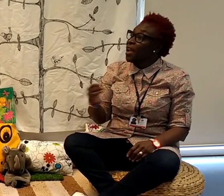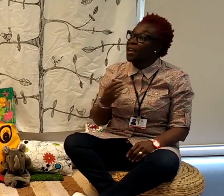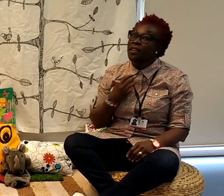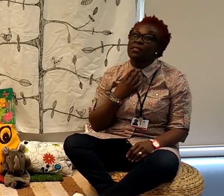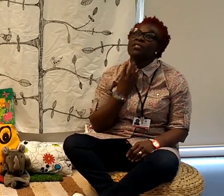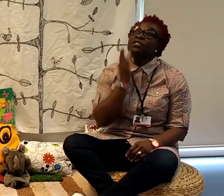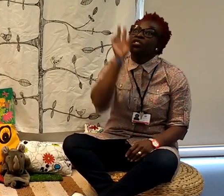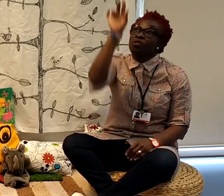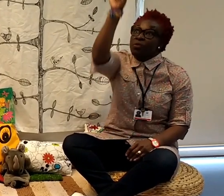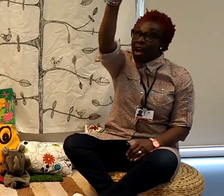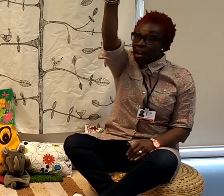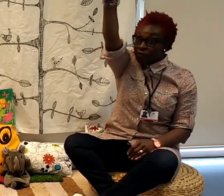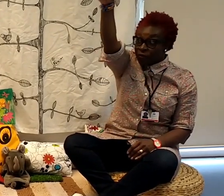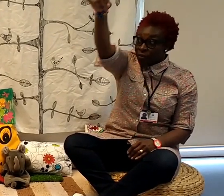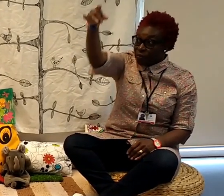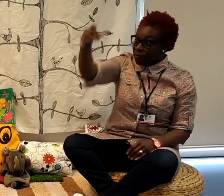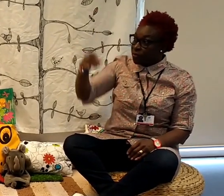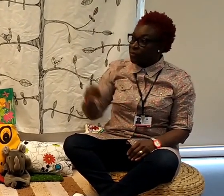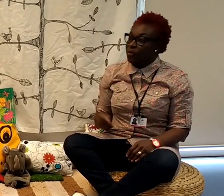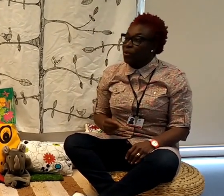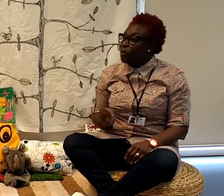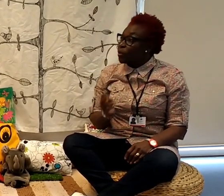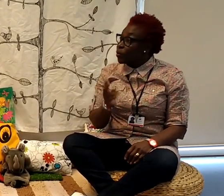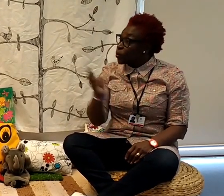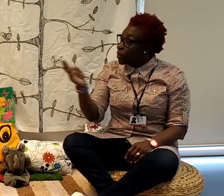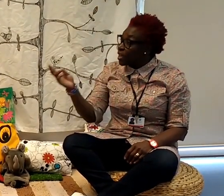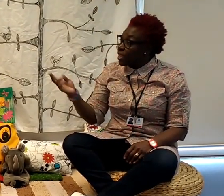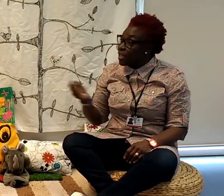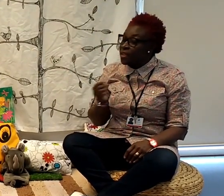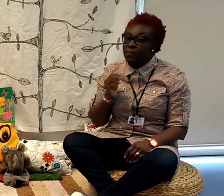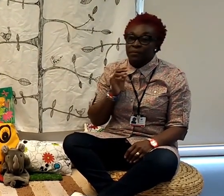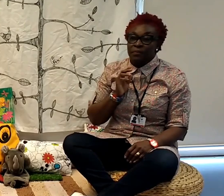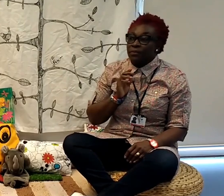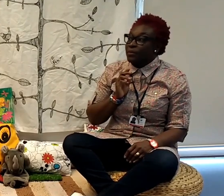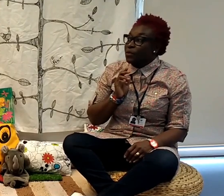a giraffe. We